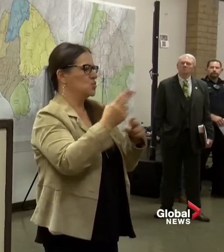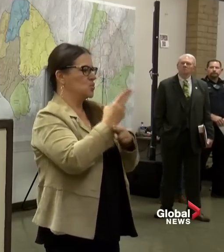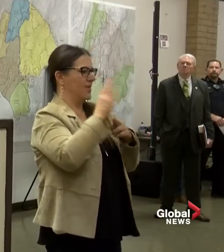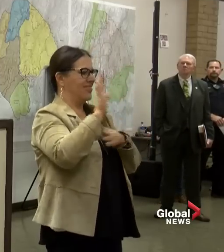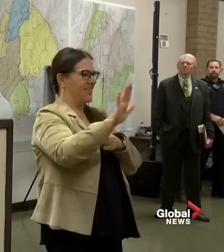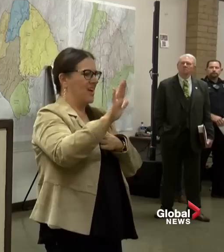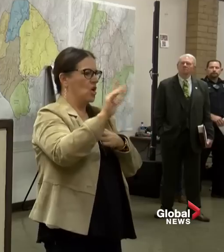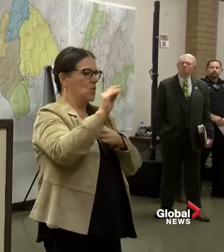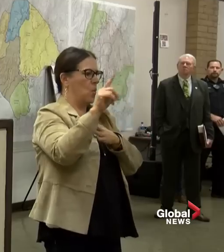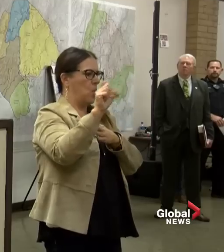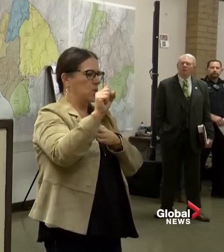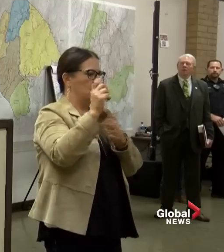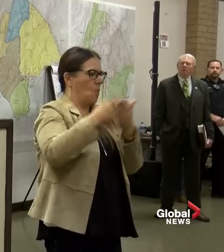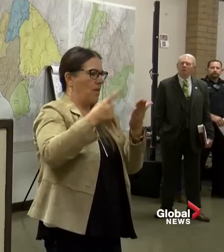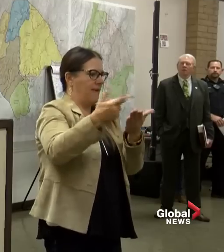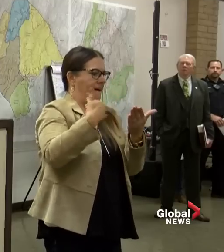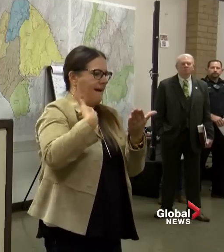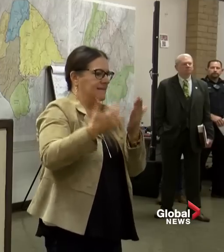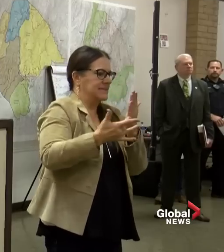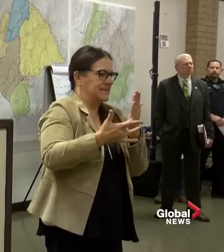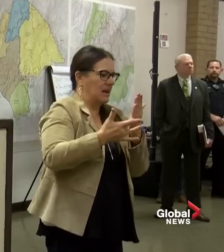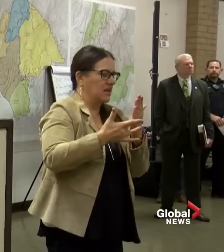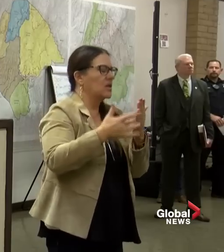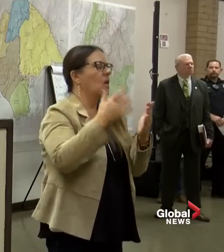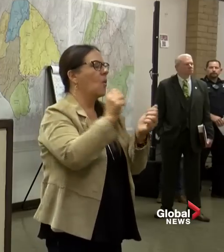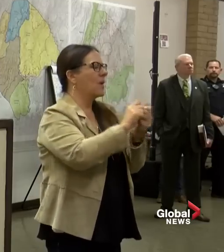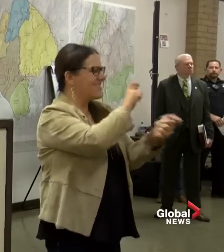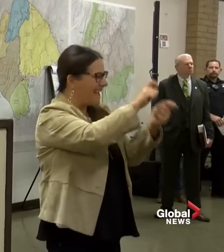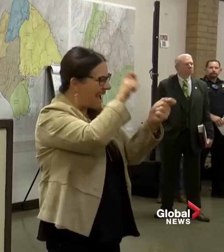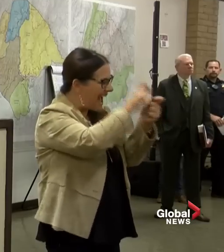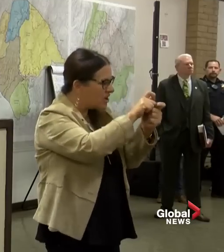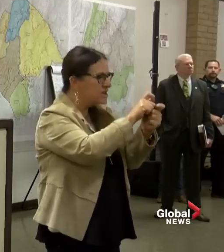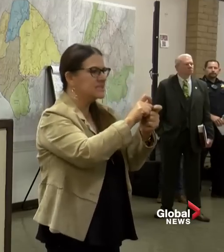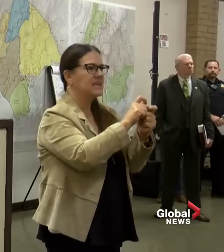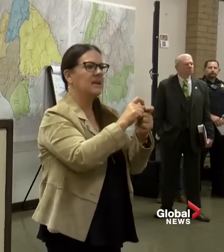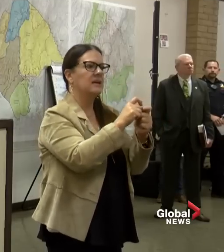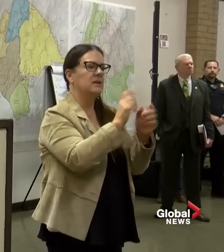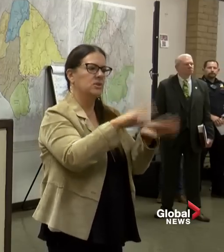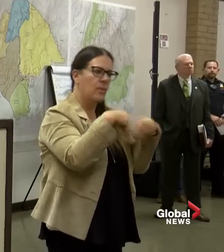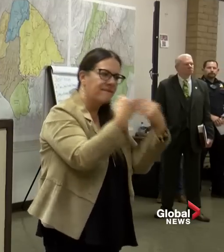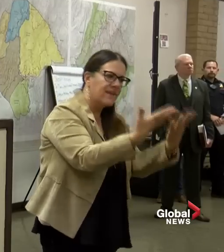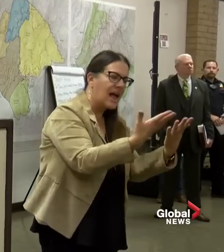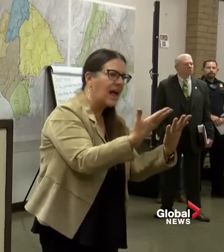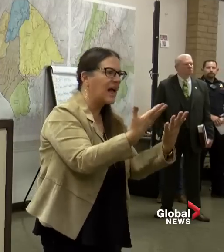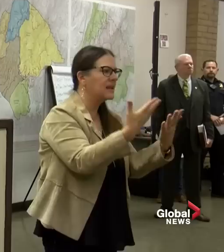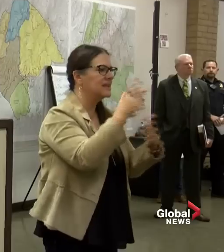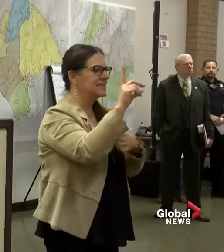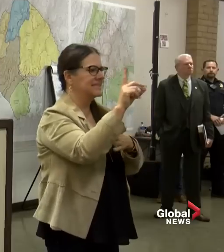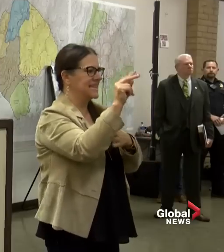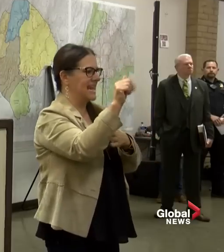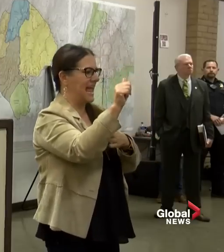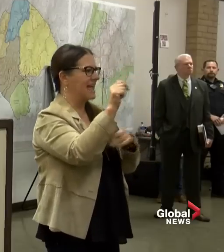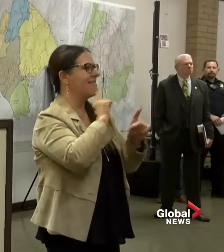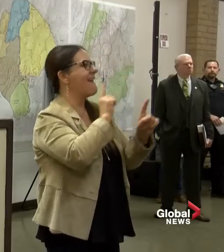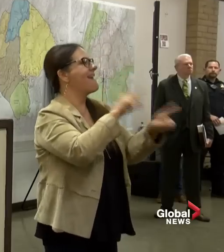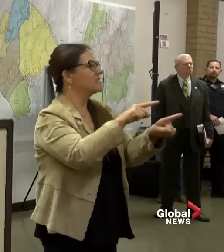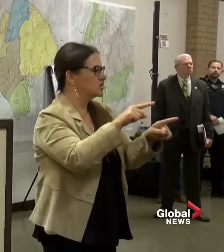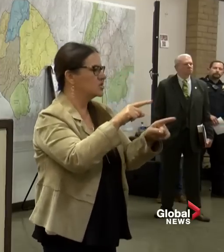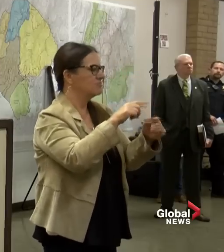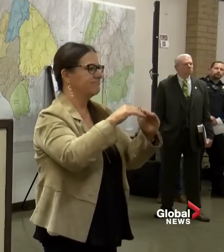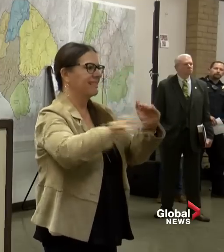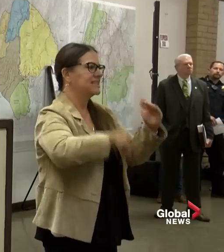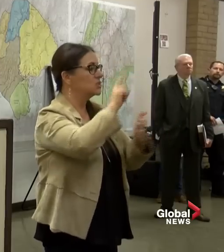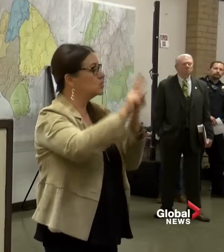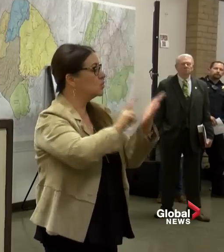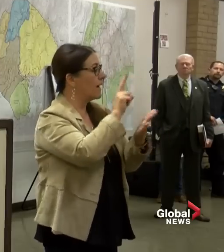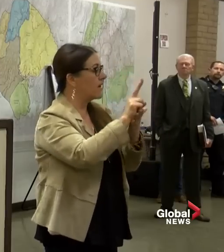same effectiveness and that same accuracy to provide DNA answers in less than 2